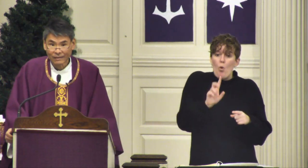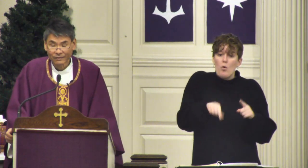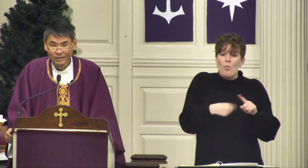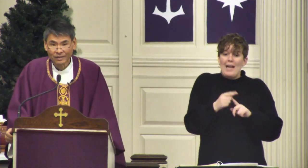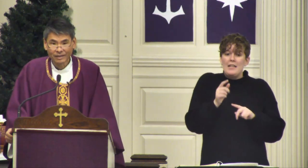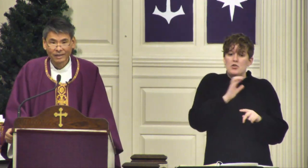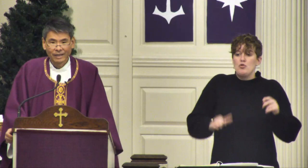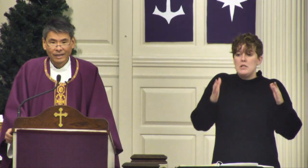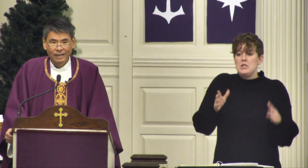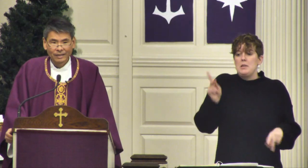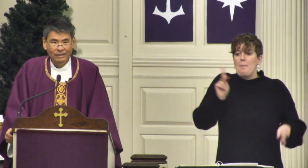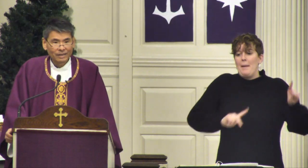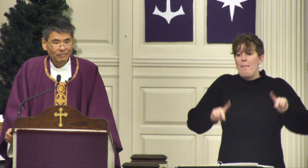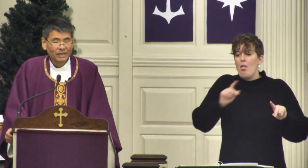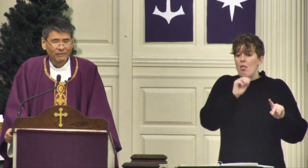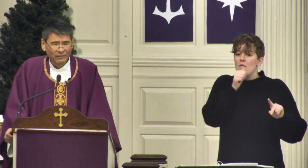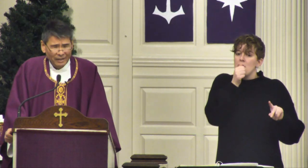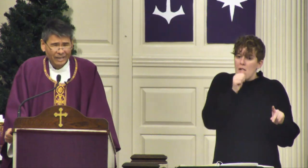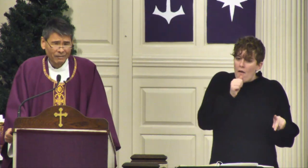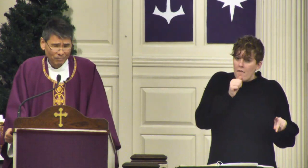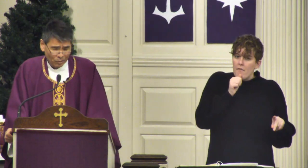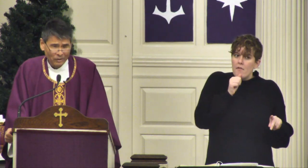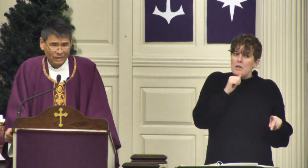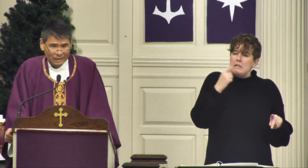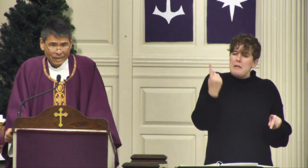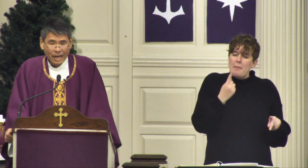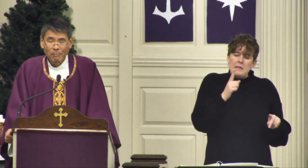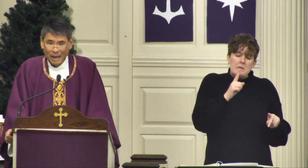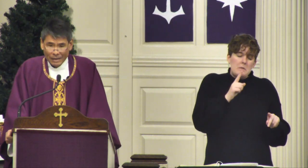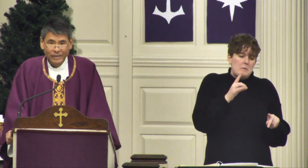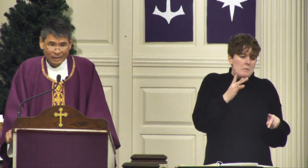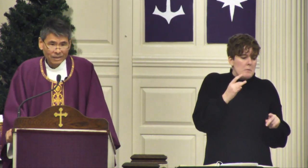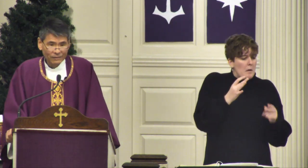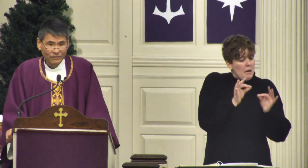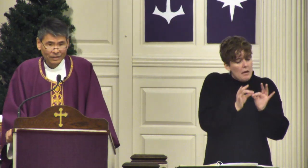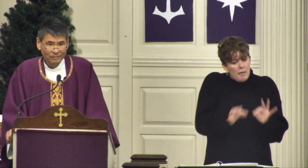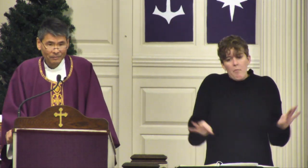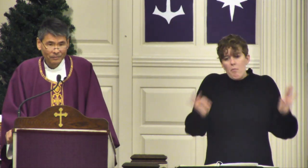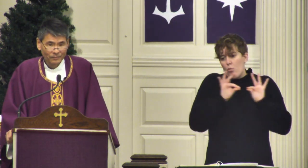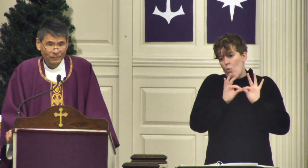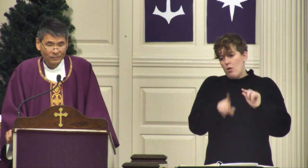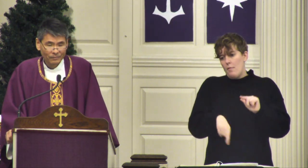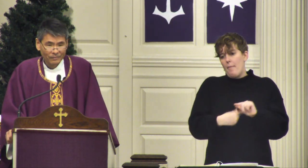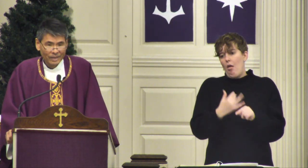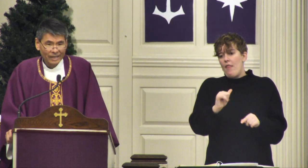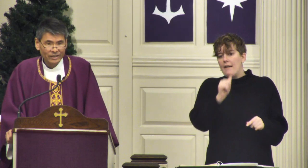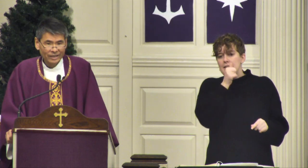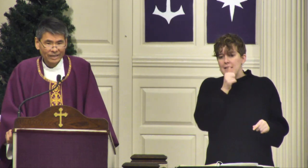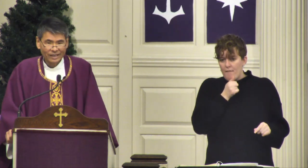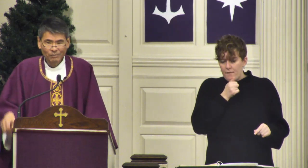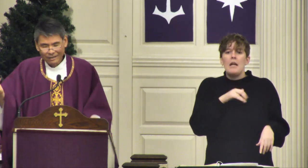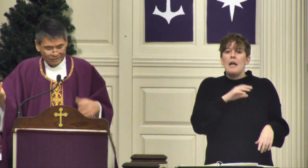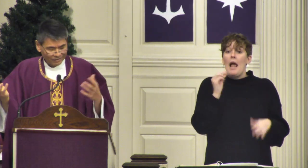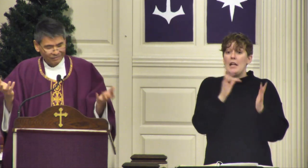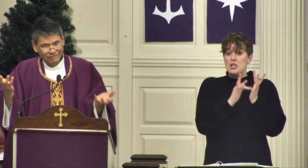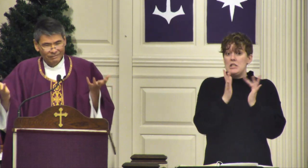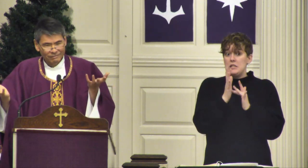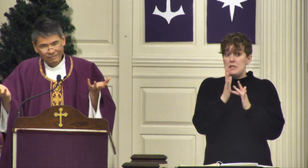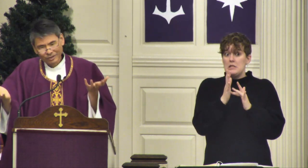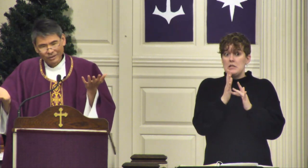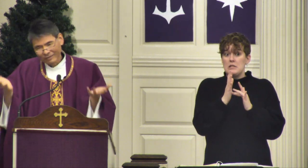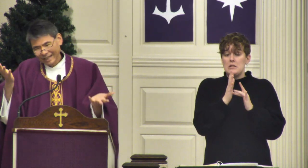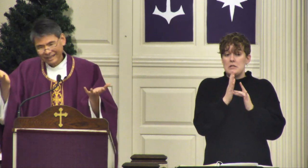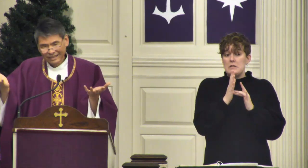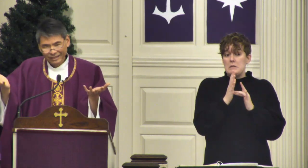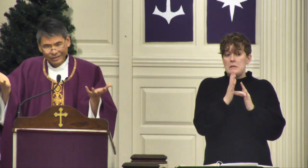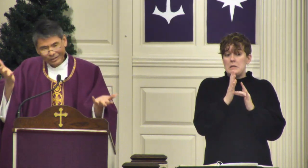suffer, there's something very important about that suffering. And Jesus is pointing out sort of